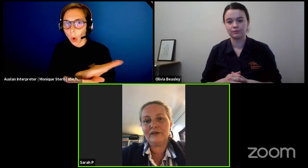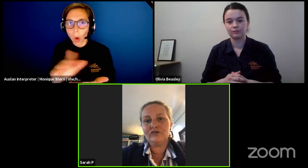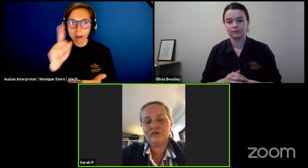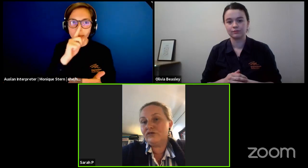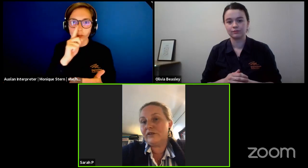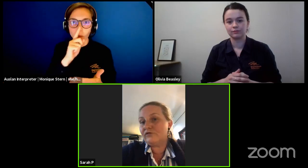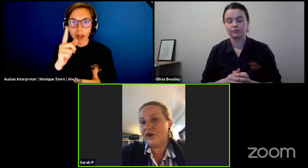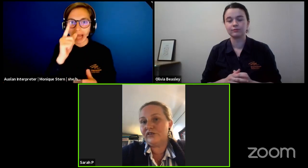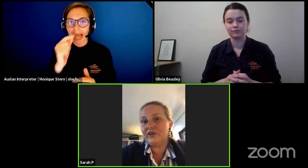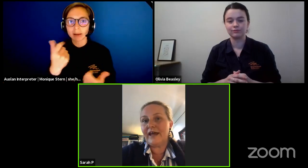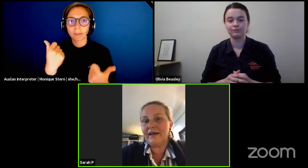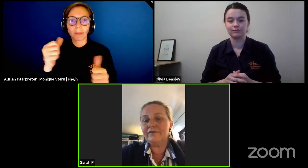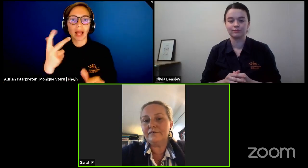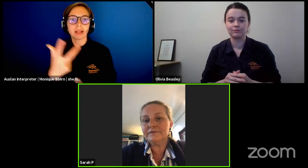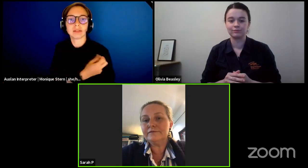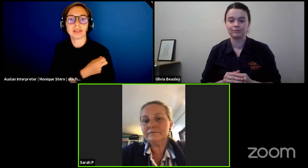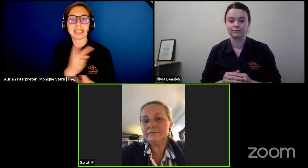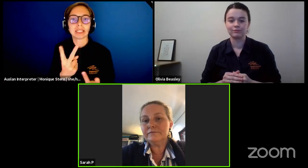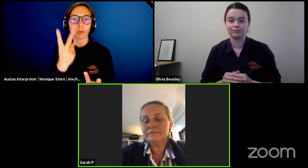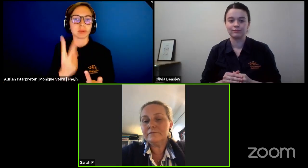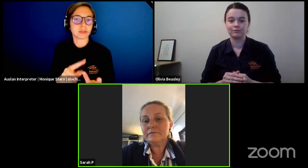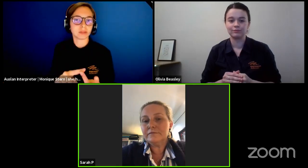that they've chosen to have.